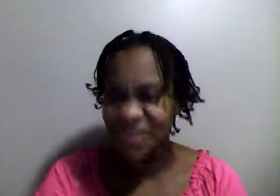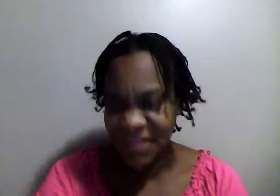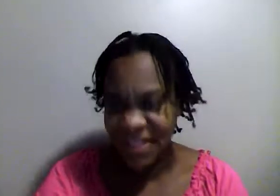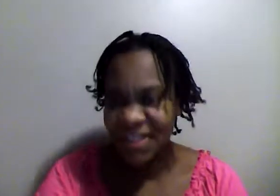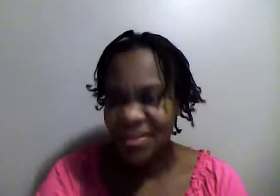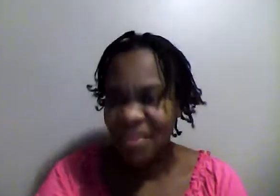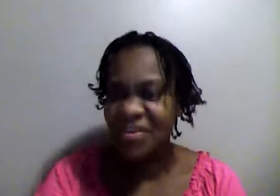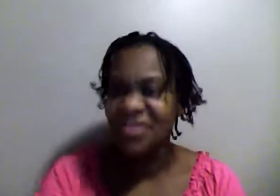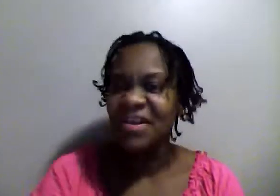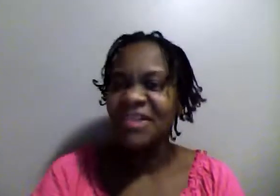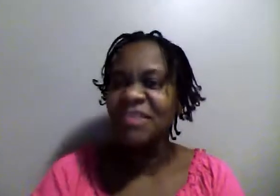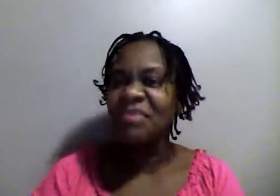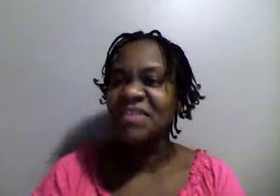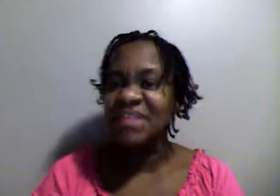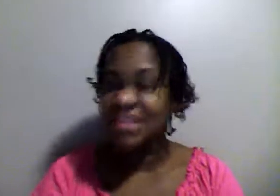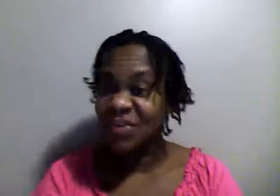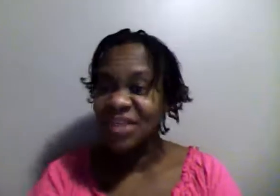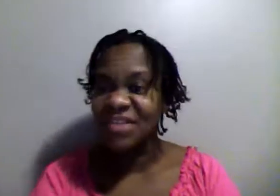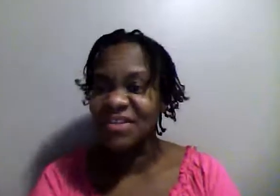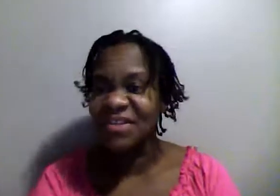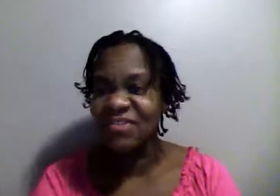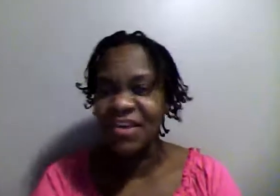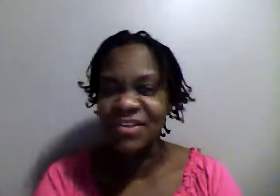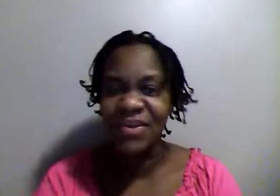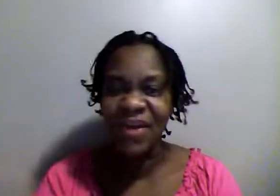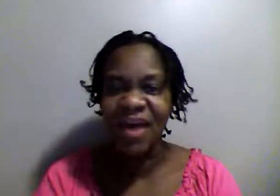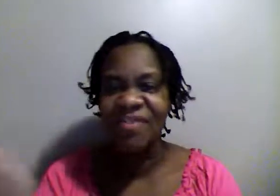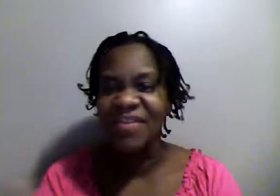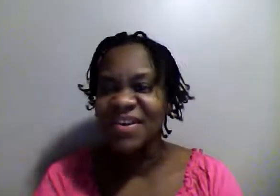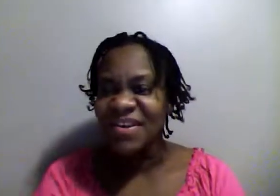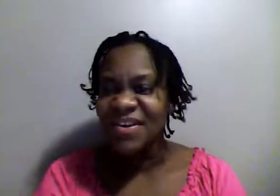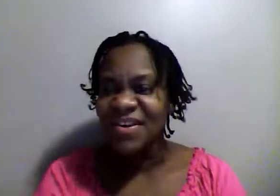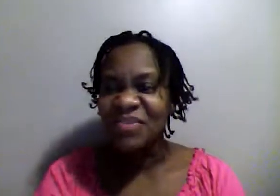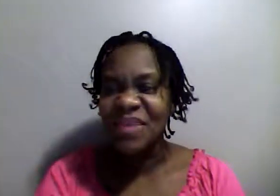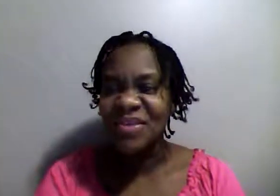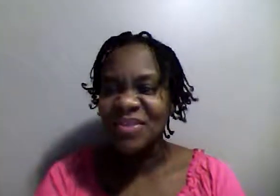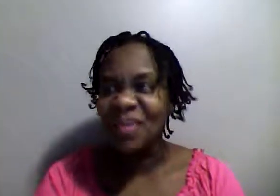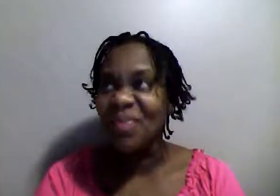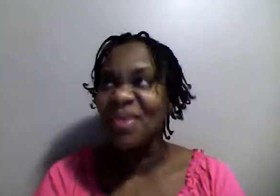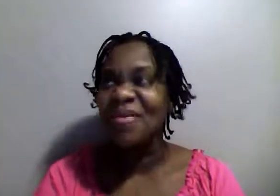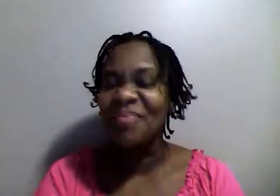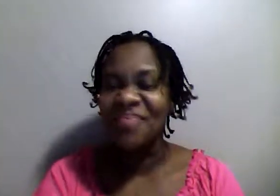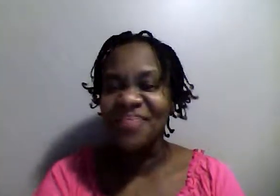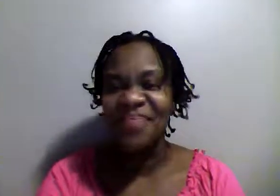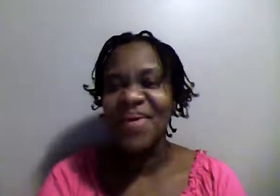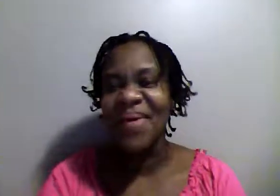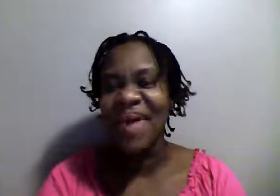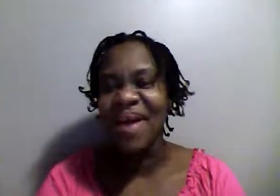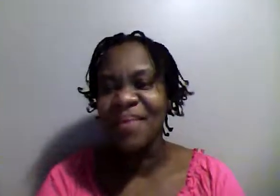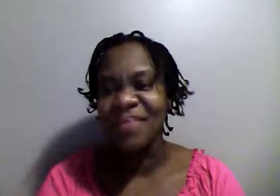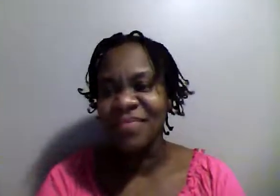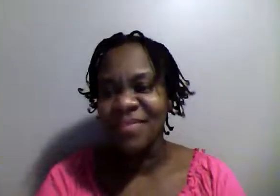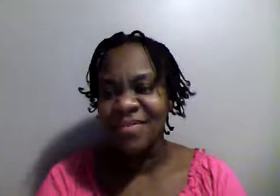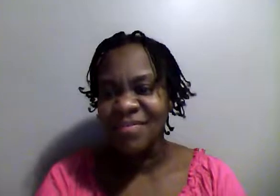saying some of the seeds went into the soil, so you have tomatoes popping up. Okay.